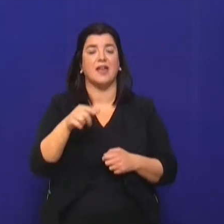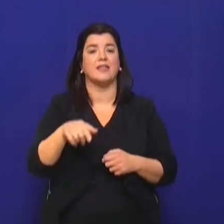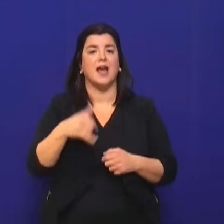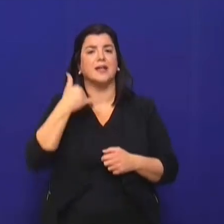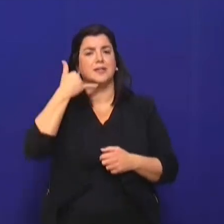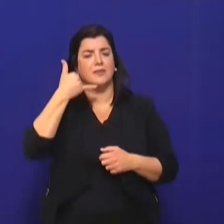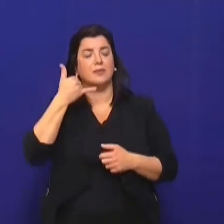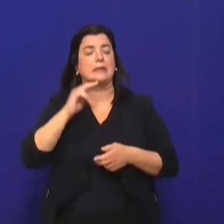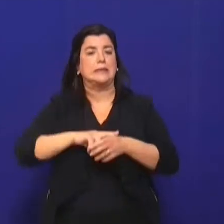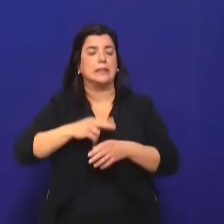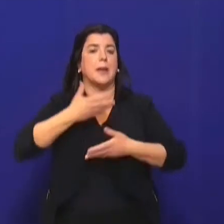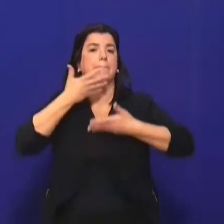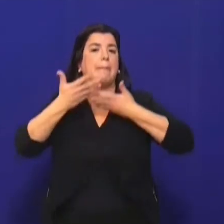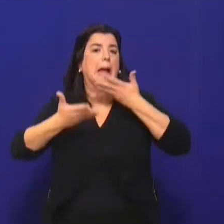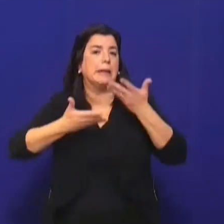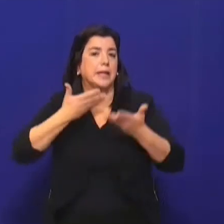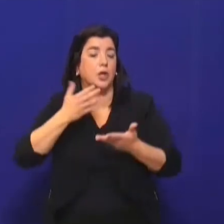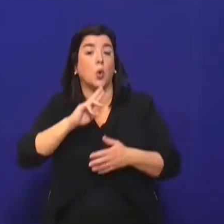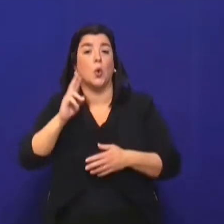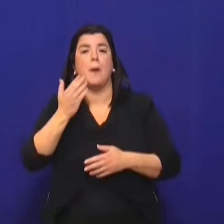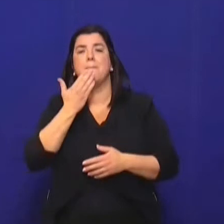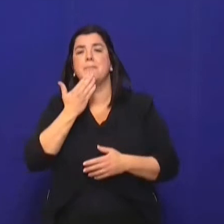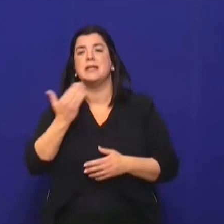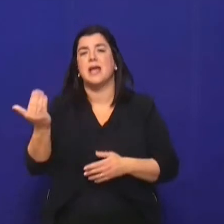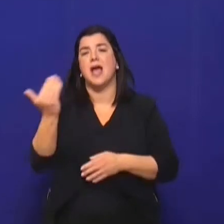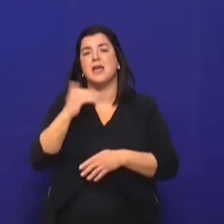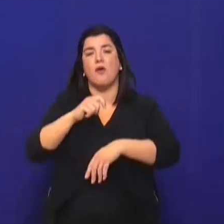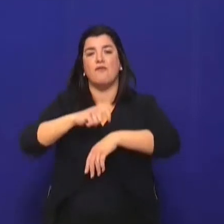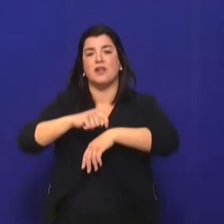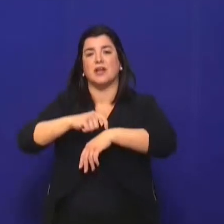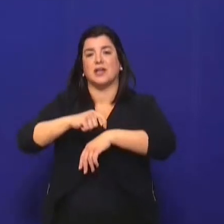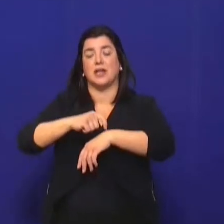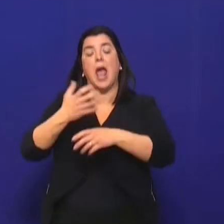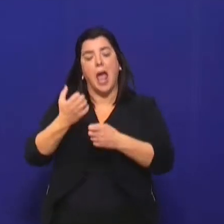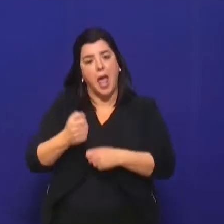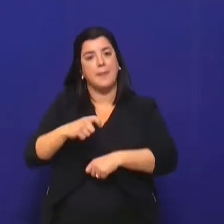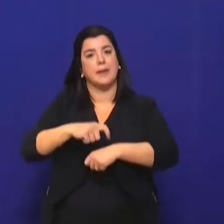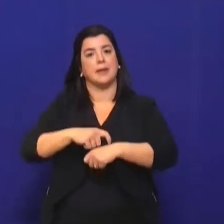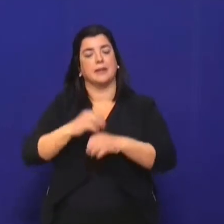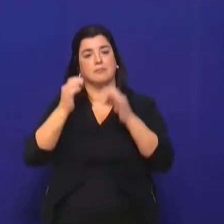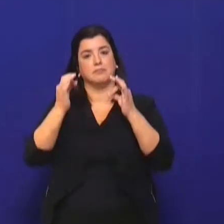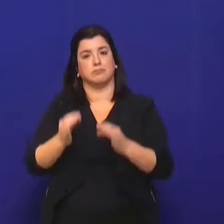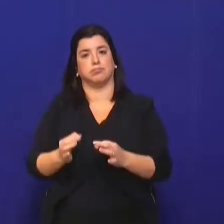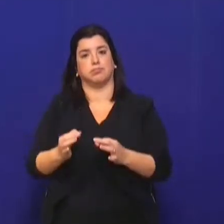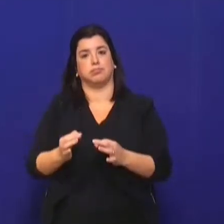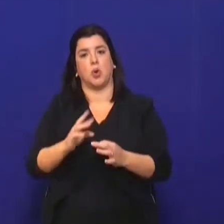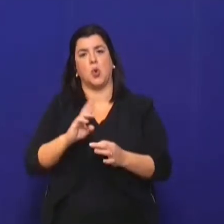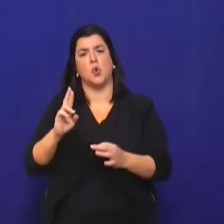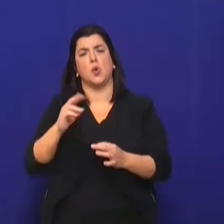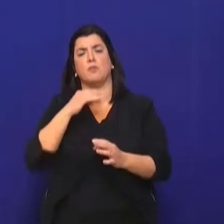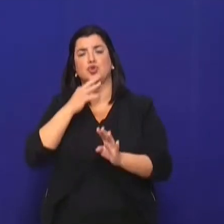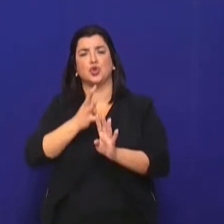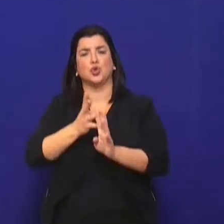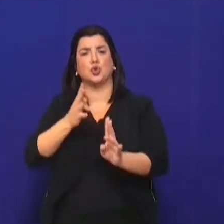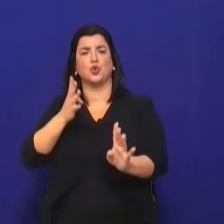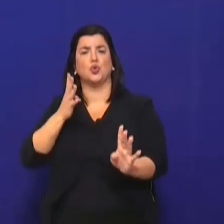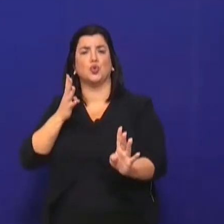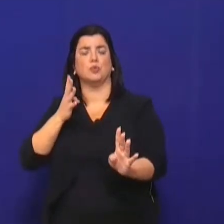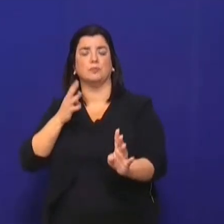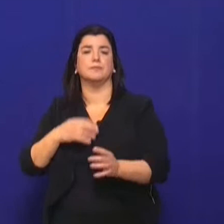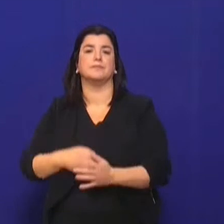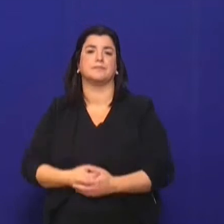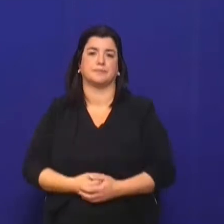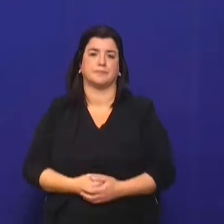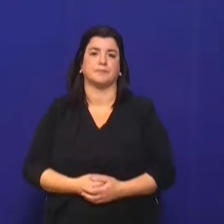nistgħu niggwidawkom u ejjew fil-ħin. Ħalli hemm il-ħin li jkun dedikat għalikom u nevitaw li jkollna nies li jkunu qegħdin ikunu